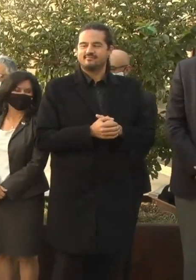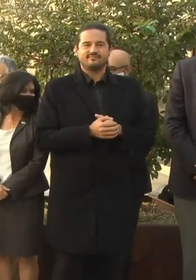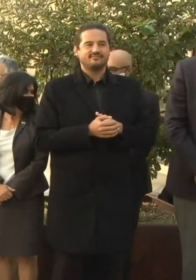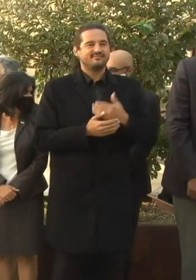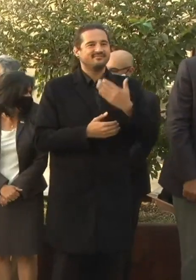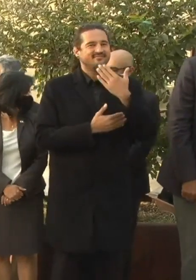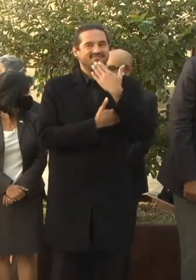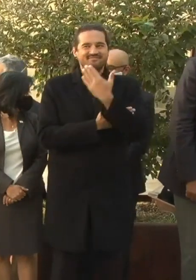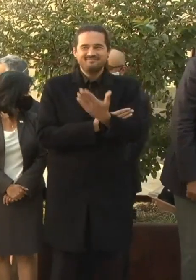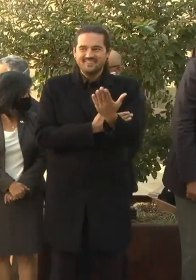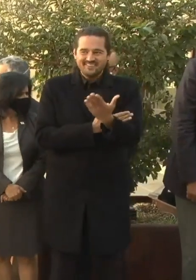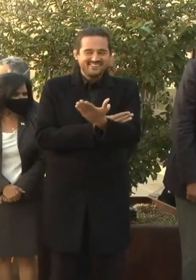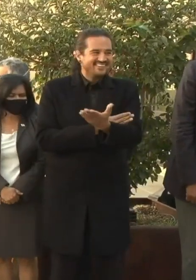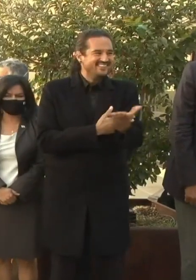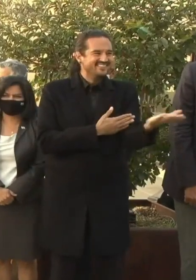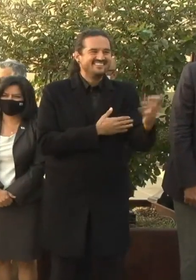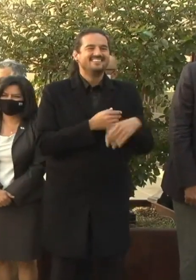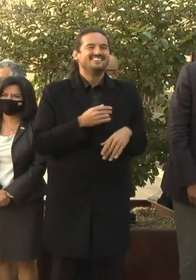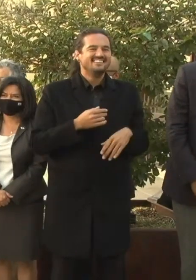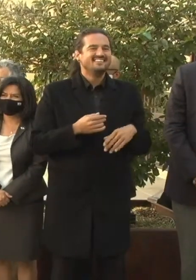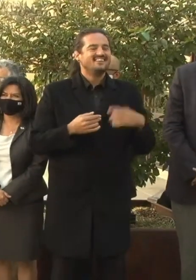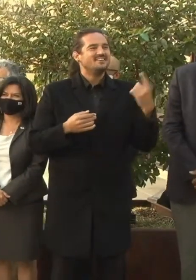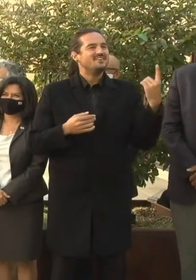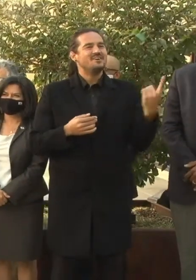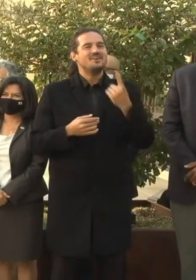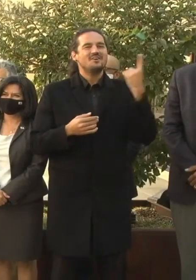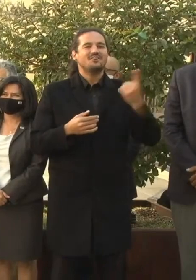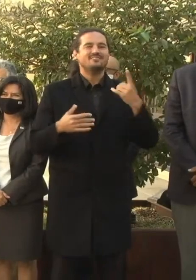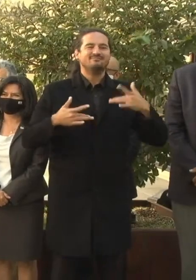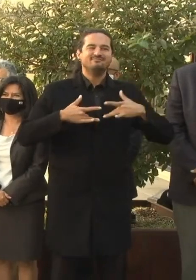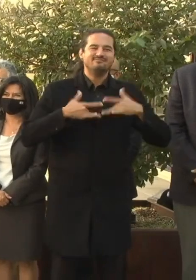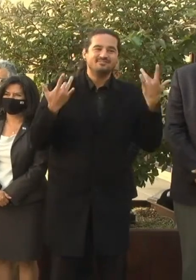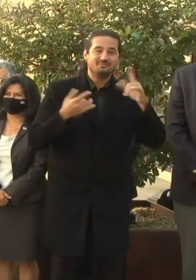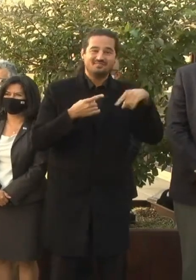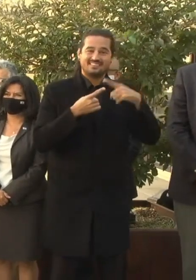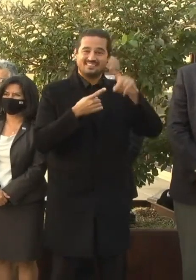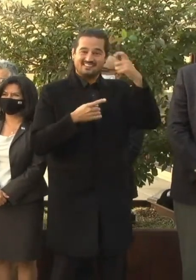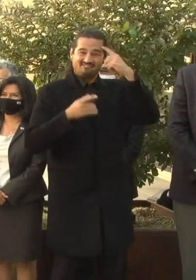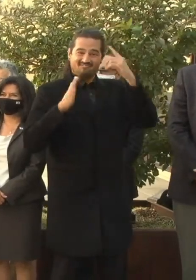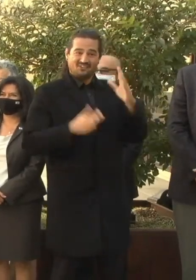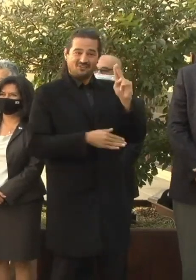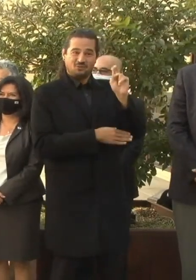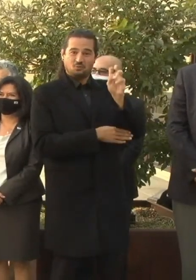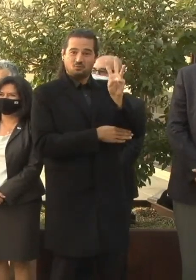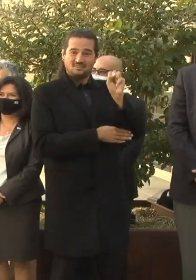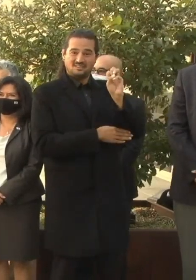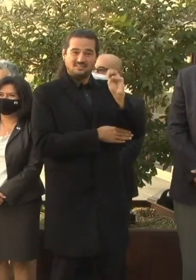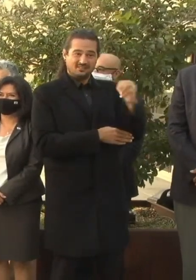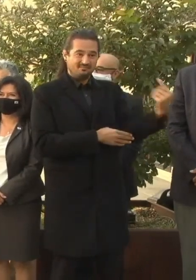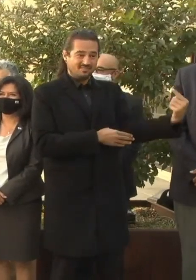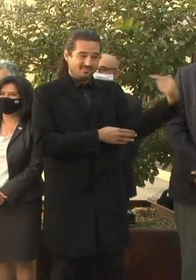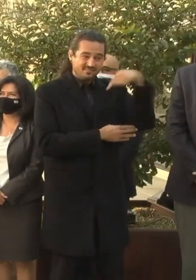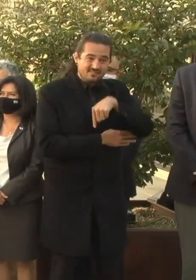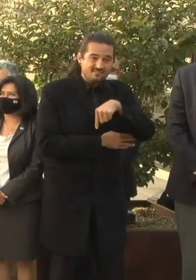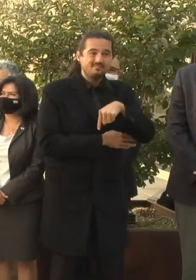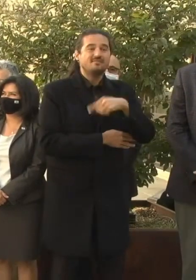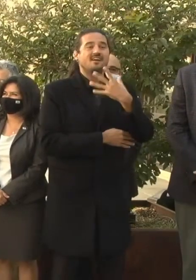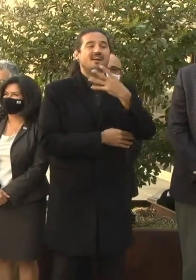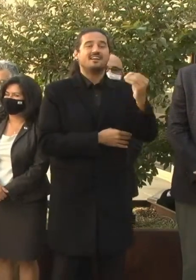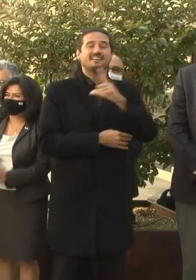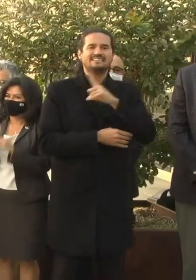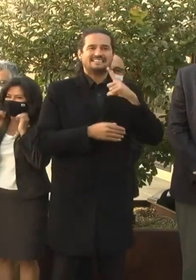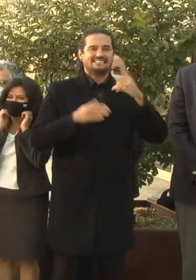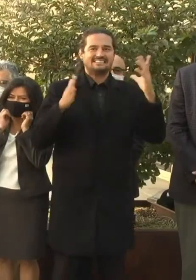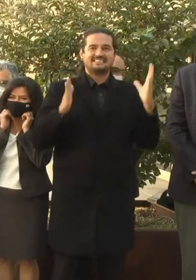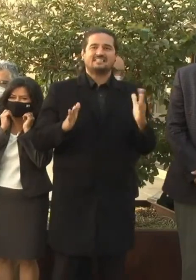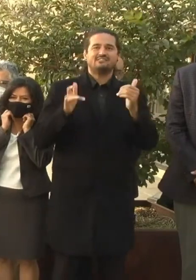Good morning. We always love when Governor Gavin Newsom and our legislative leadership comes to Oakland, California